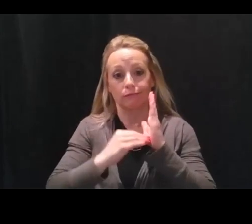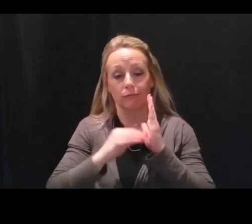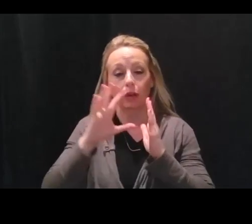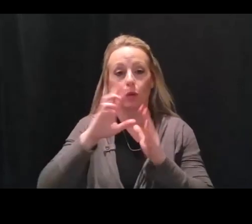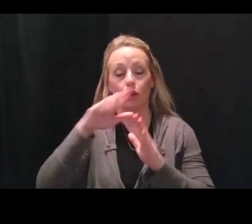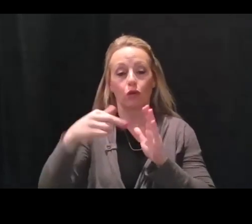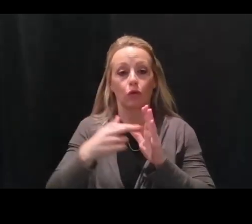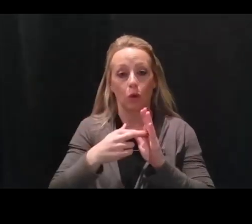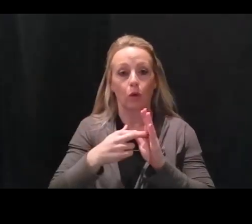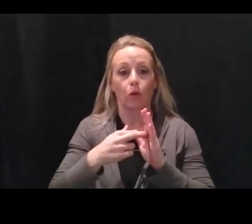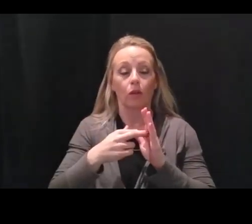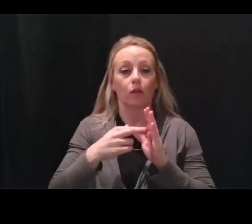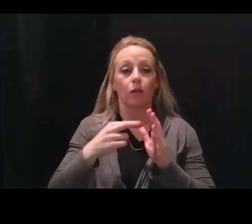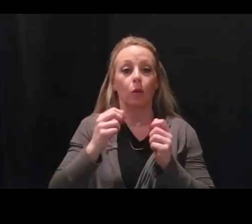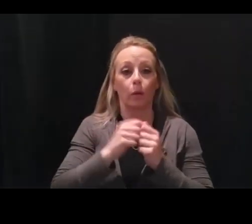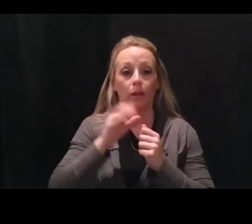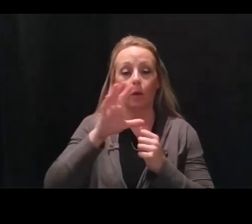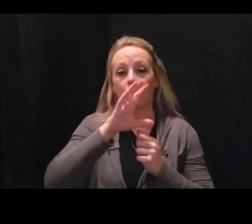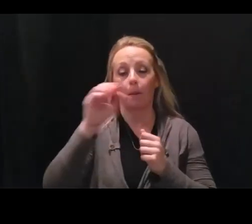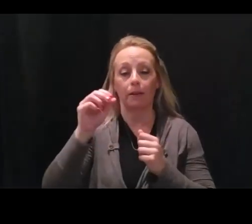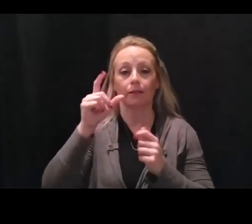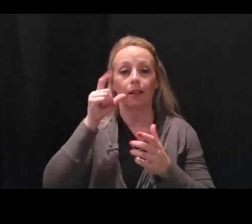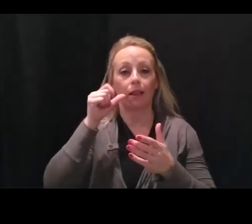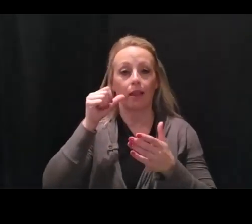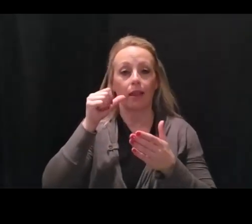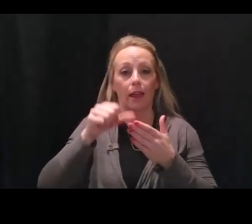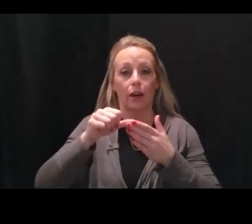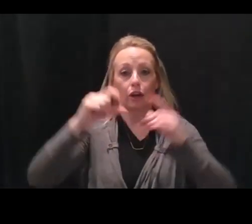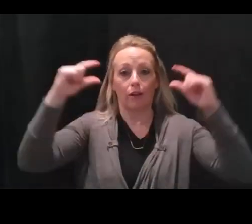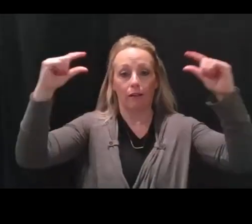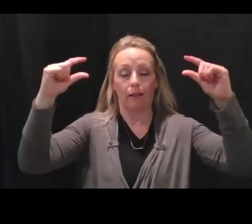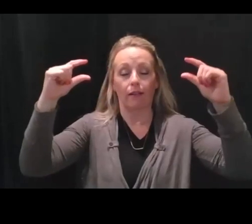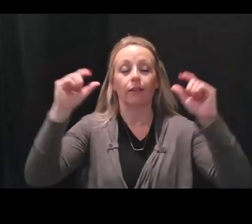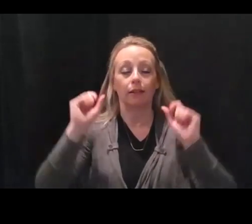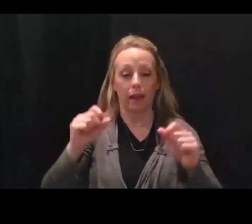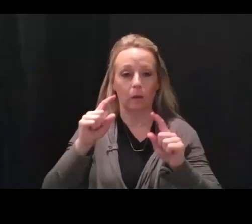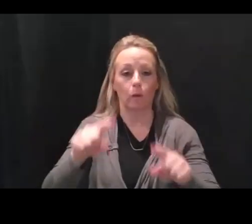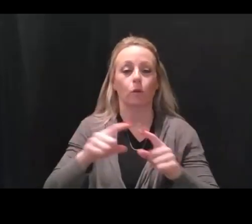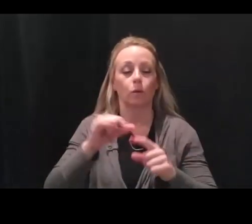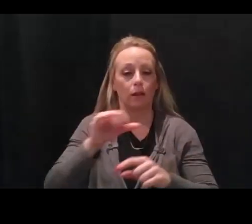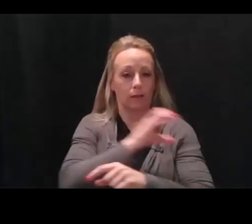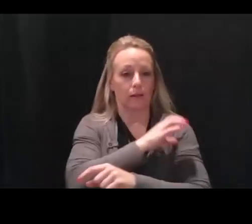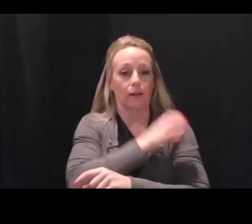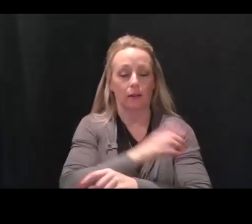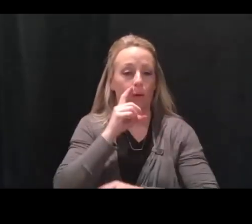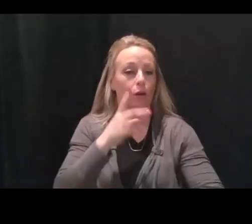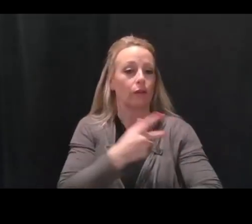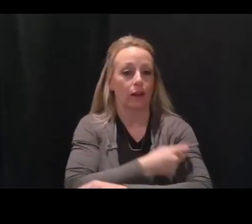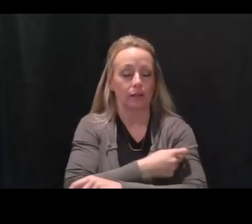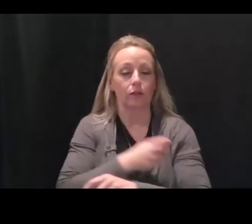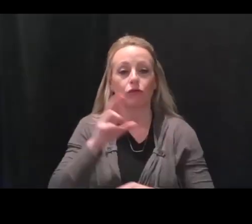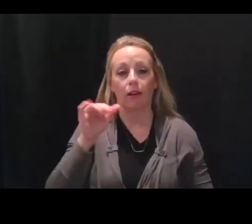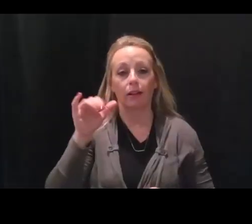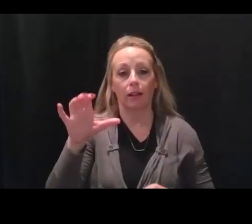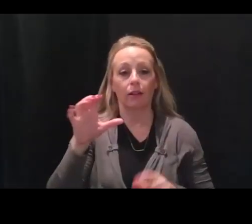are eligible to receive the vaccine at this clinic. Rock Island County Health Department leaders expect to